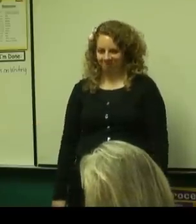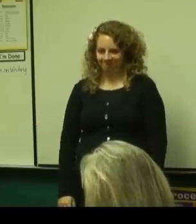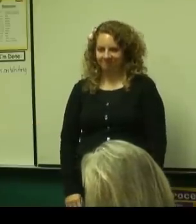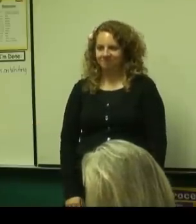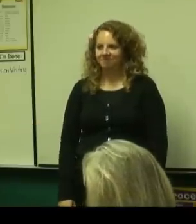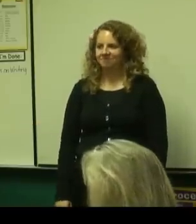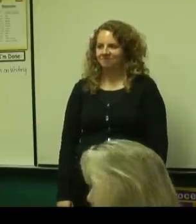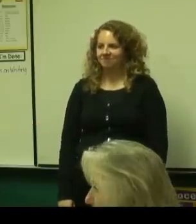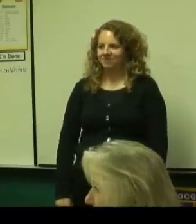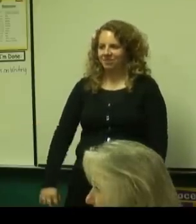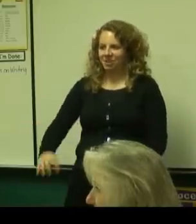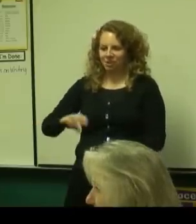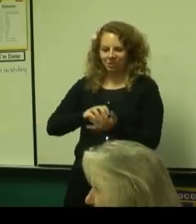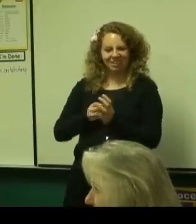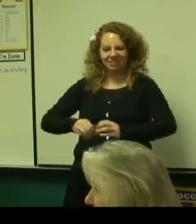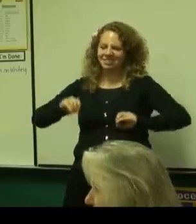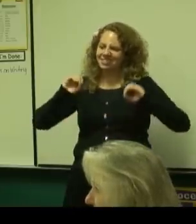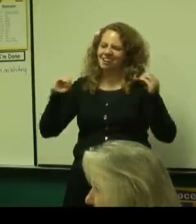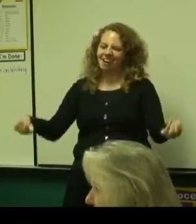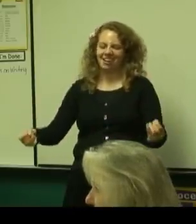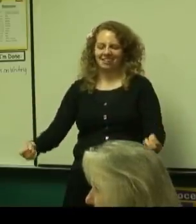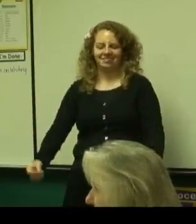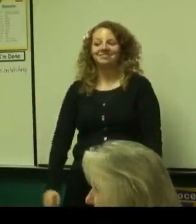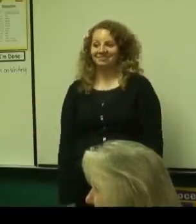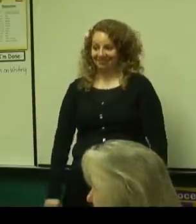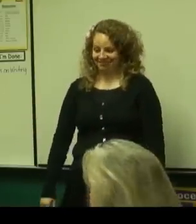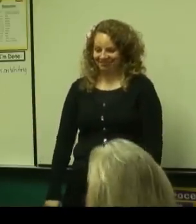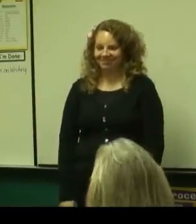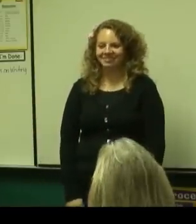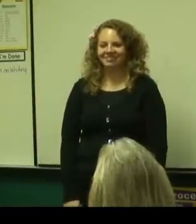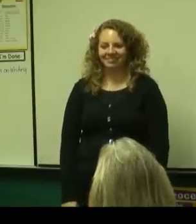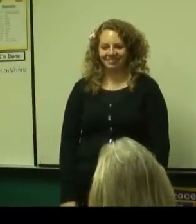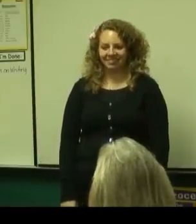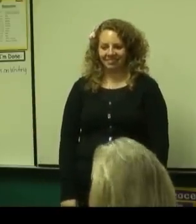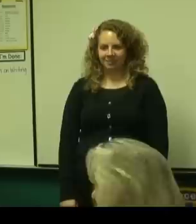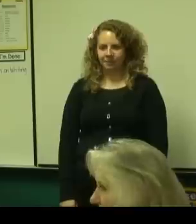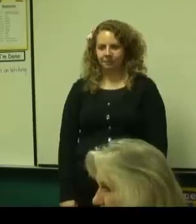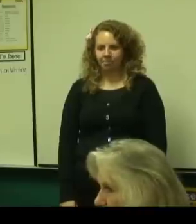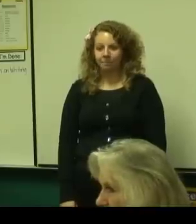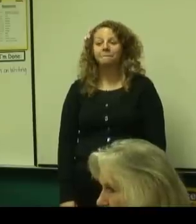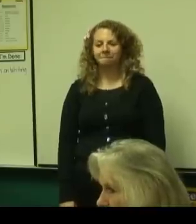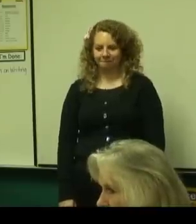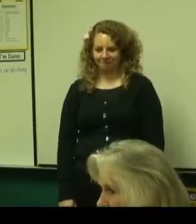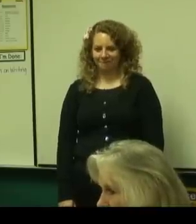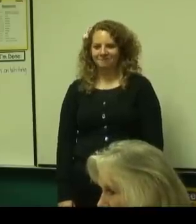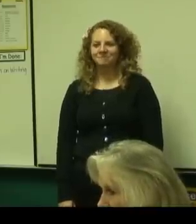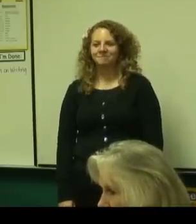Those are cookies. None. None. So it kind of depends on Mm-hmm. what